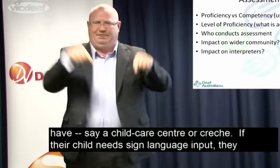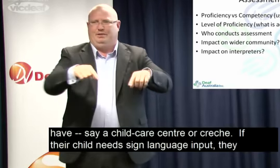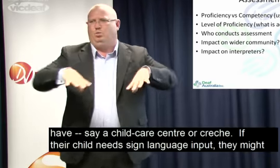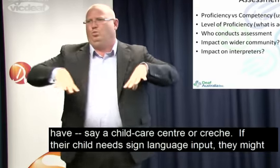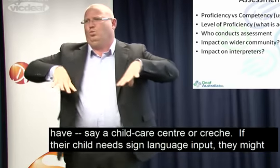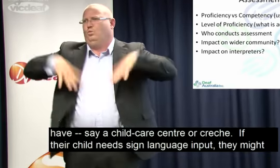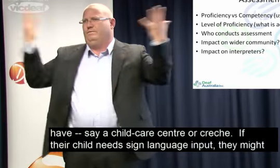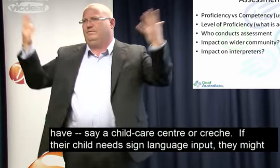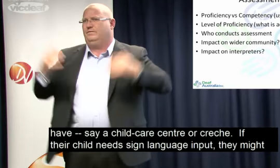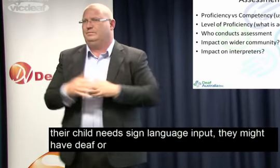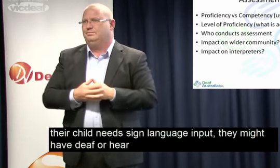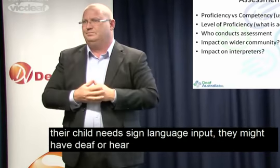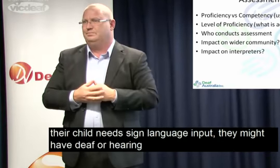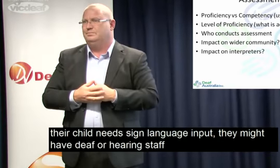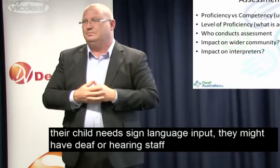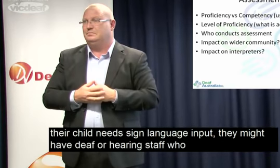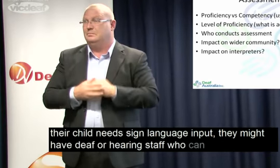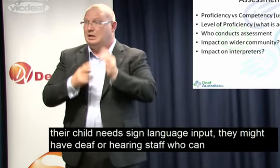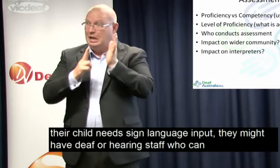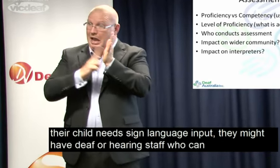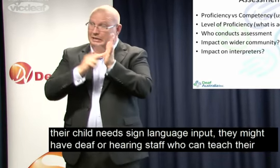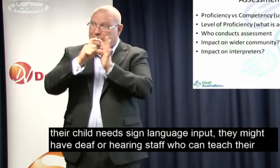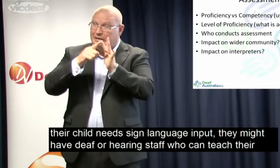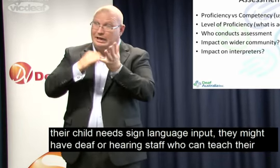sign at the childcare centre. The impacts are enormous.